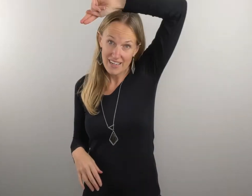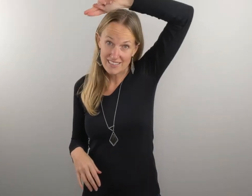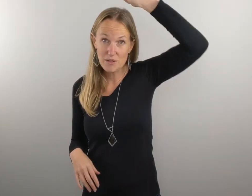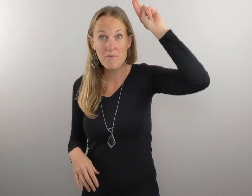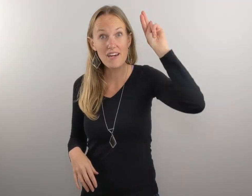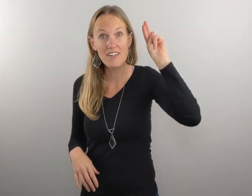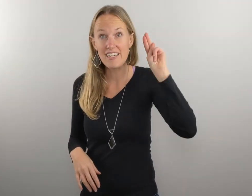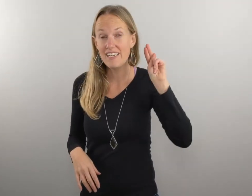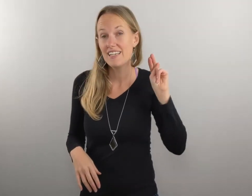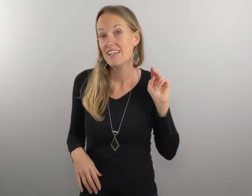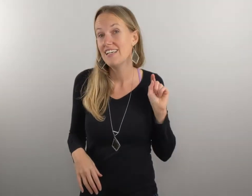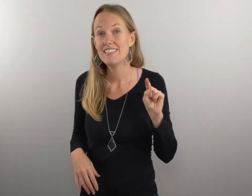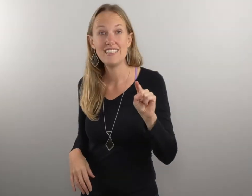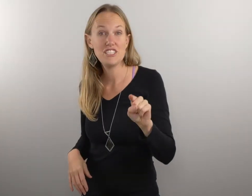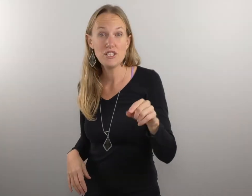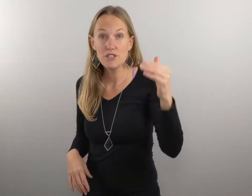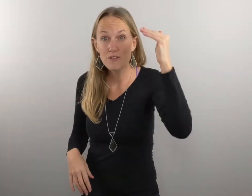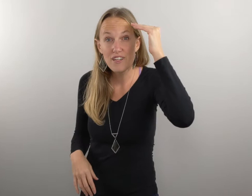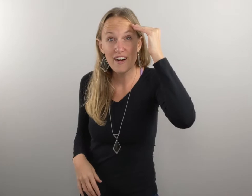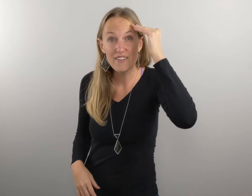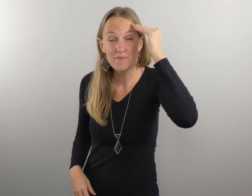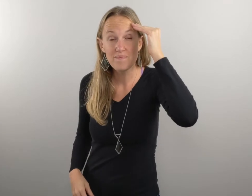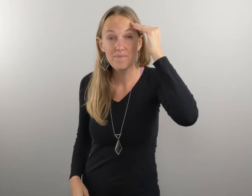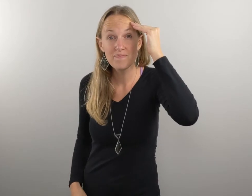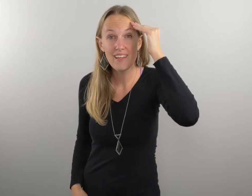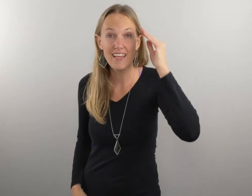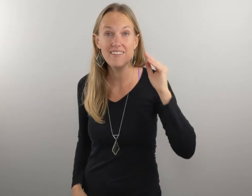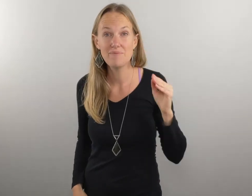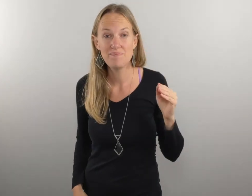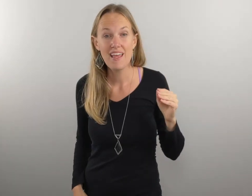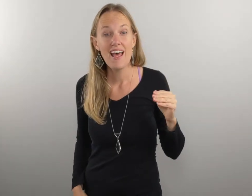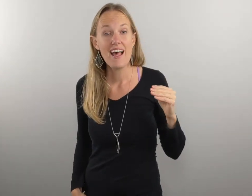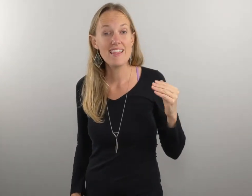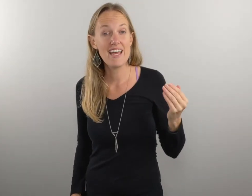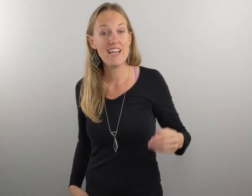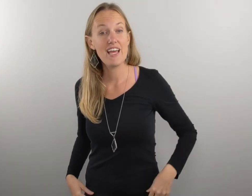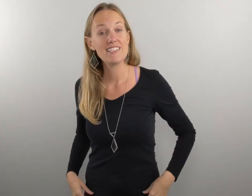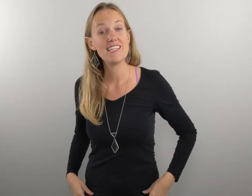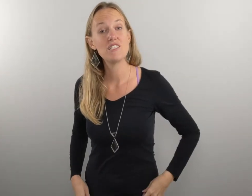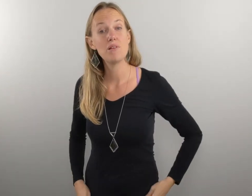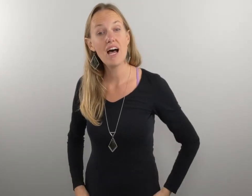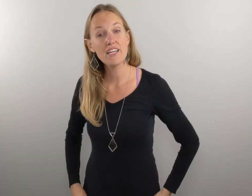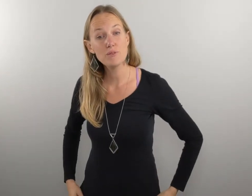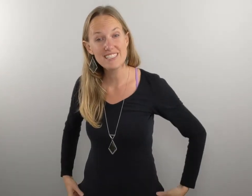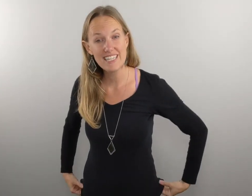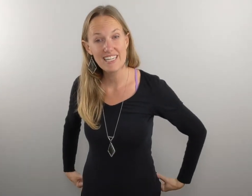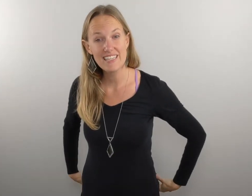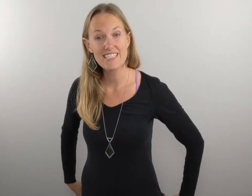so Mary, did you know? Okay, and then it says, the blind will see, the deaf